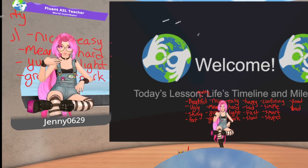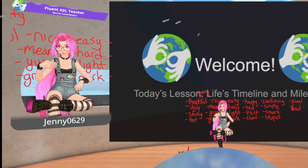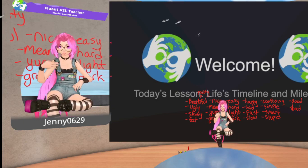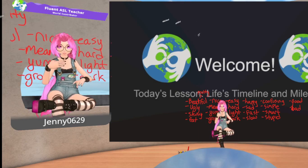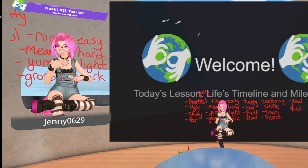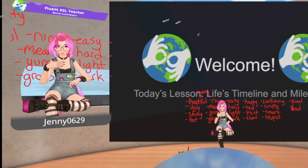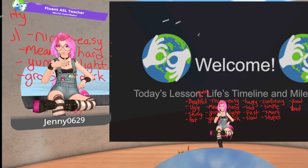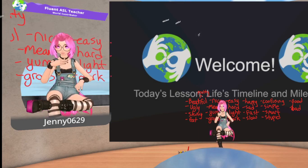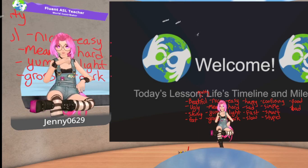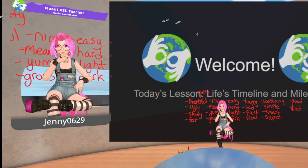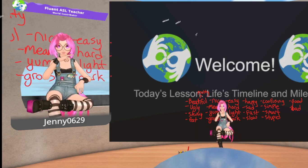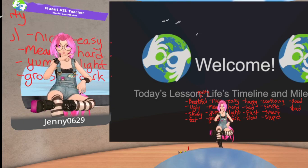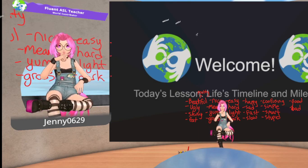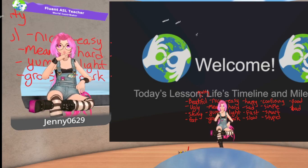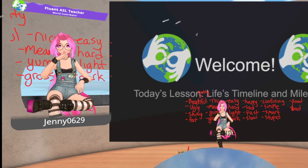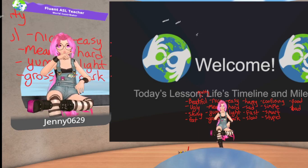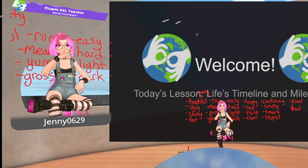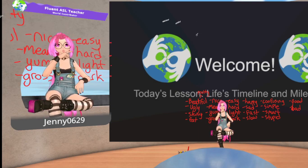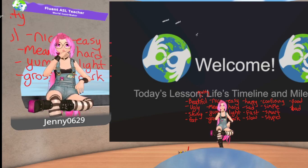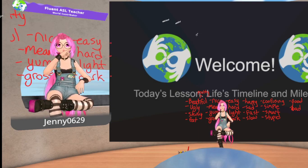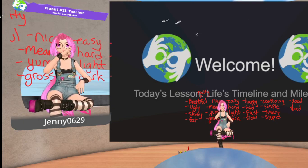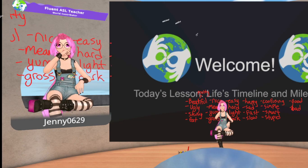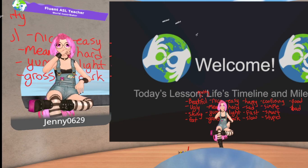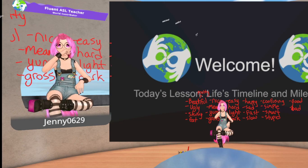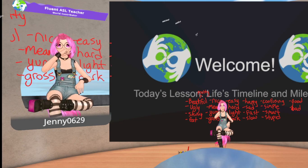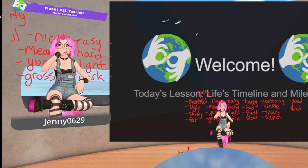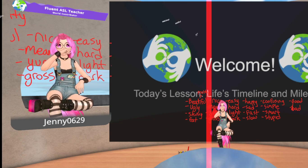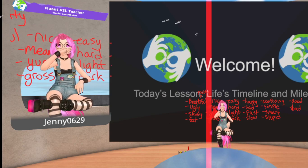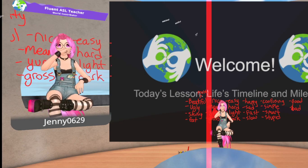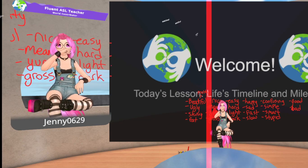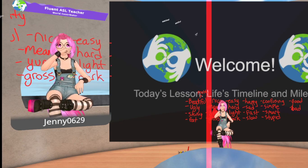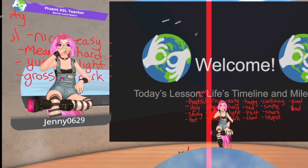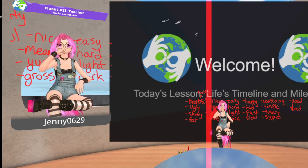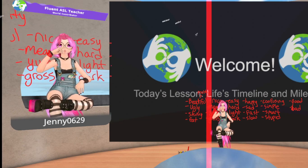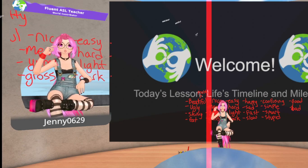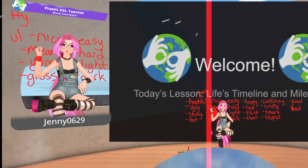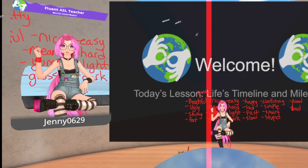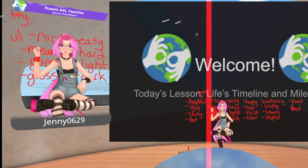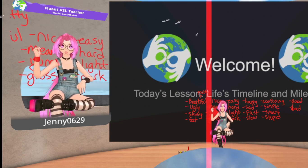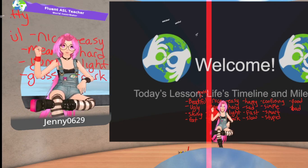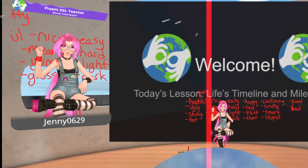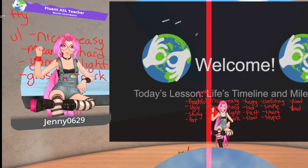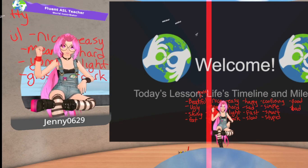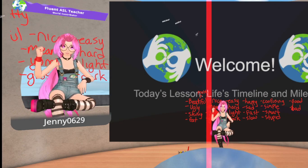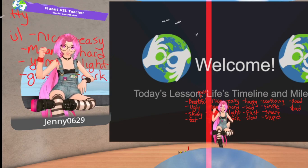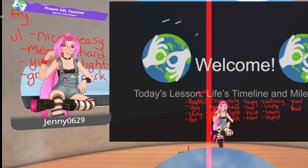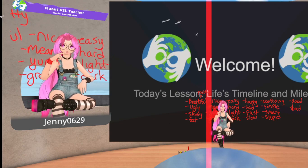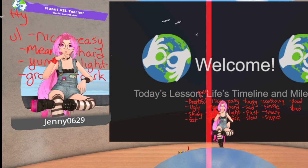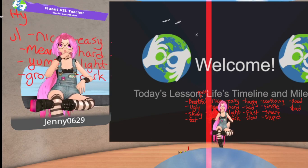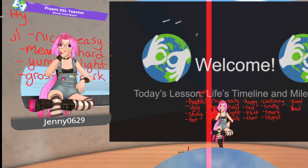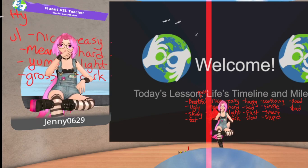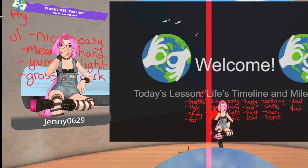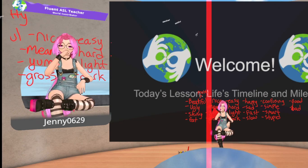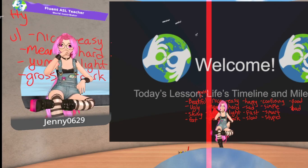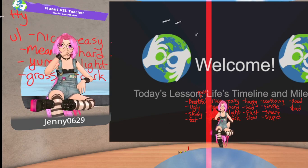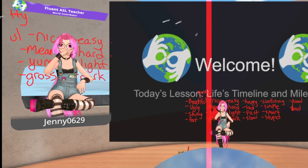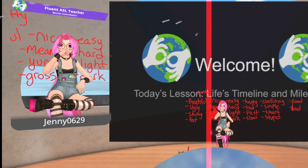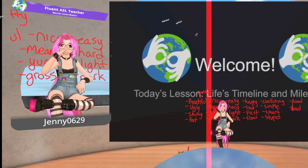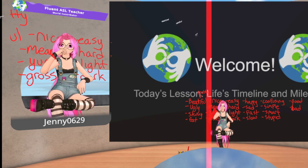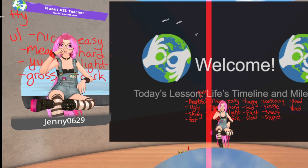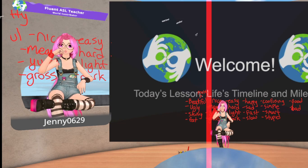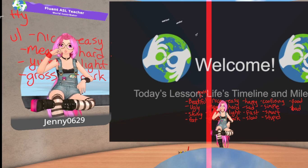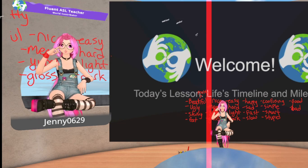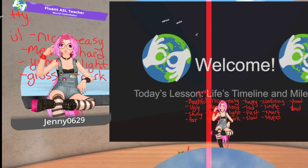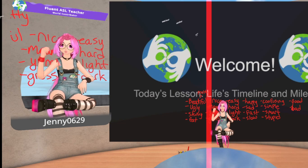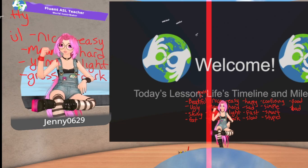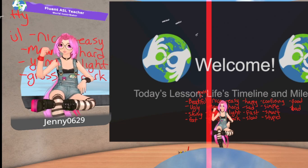snot coming out of their nose. It's super ugly. You're like, gross. You're going to have a pointer finger underneath the nose and wiping the snot out from under their nose.